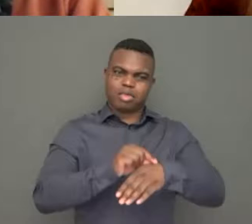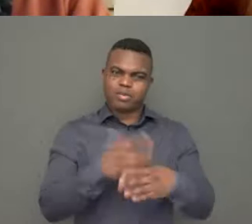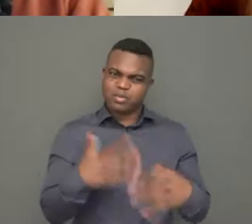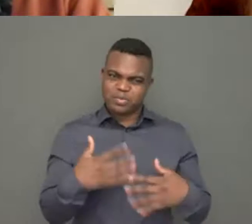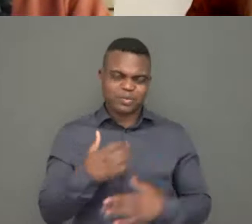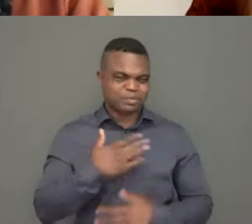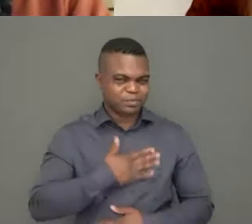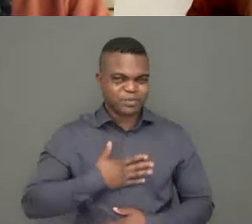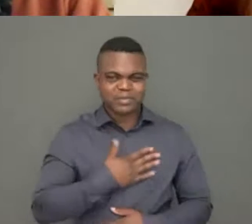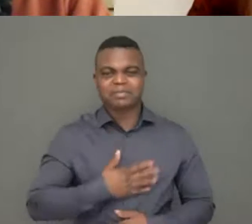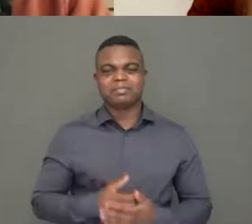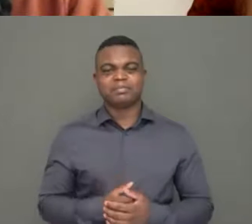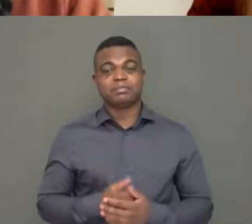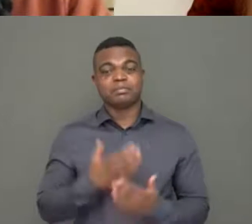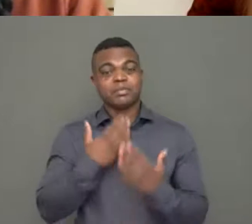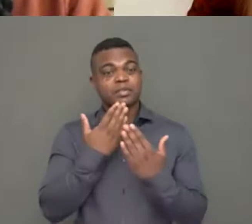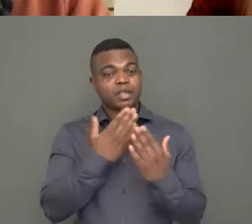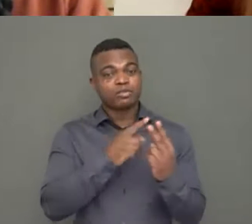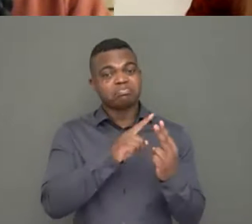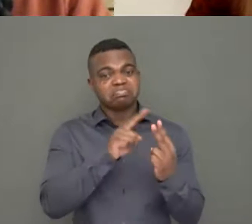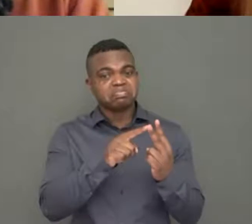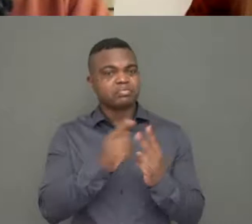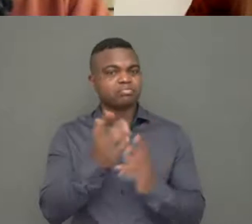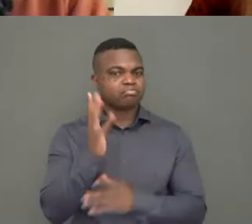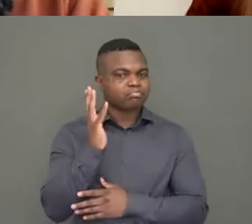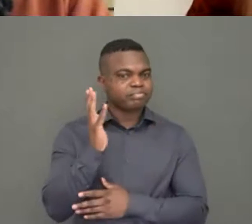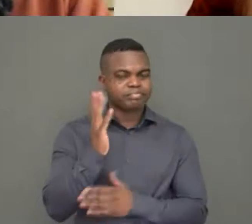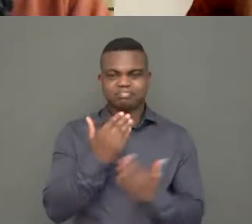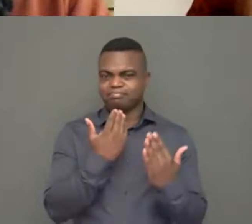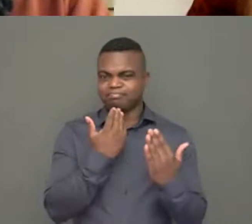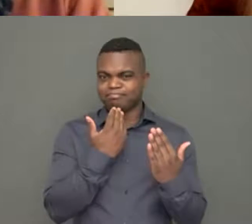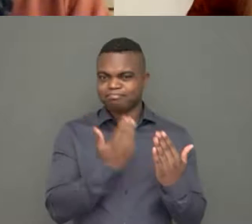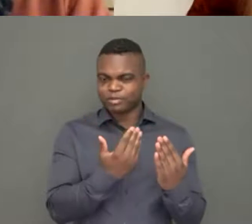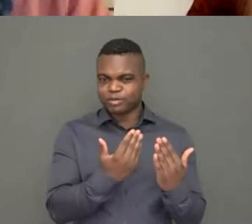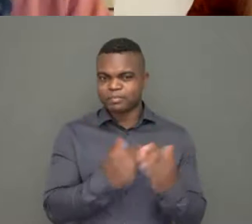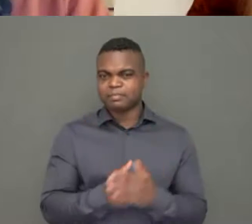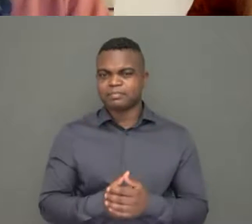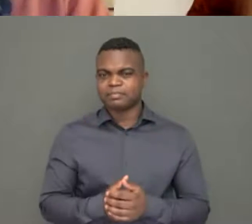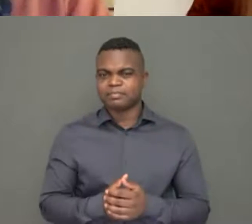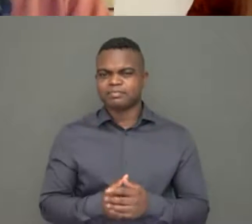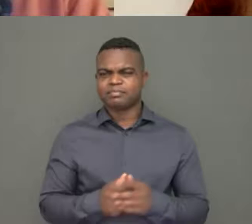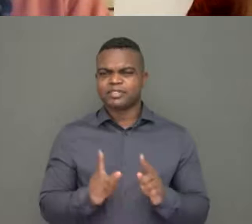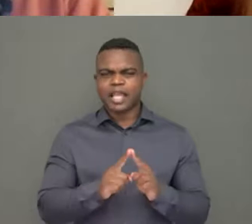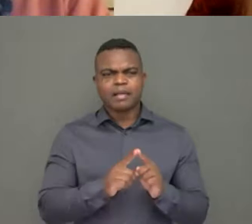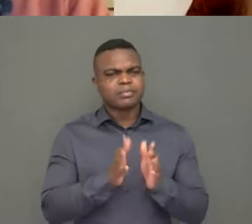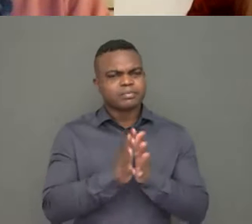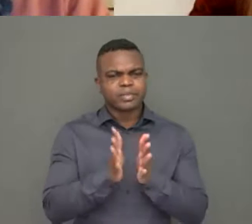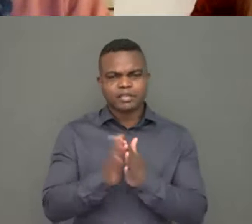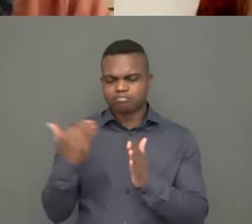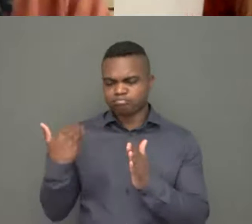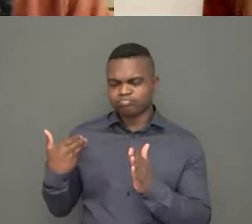for that introduction to your work. And I hope if people have questions, if you could pop them into the chat box,